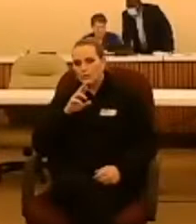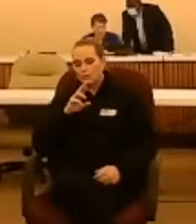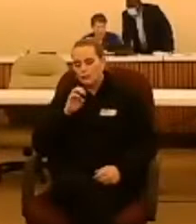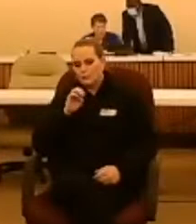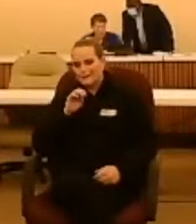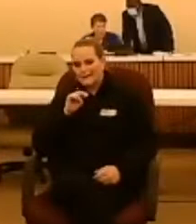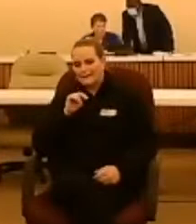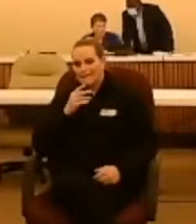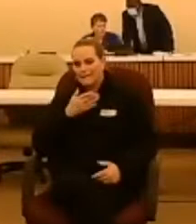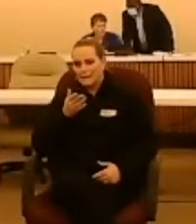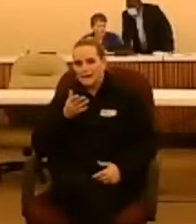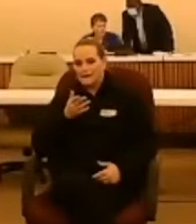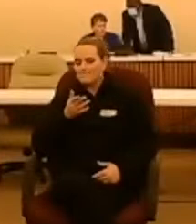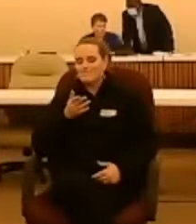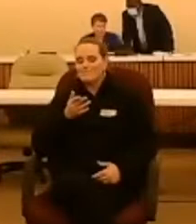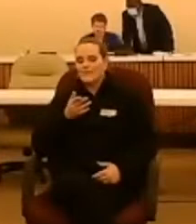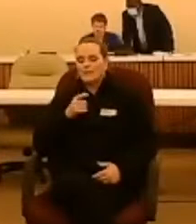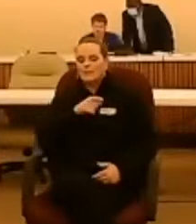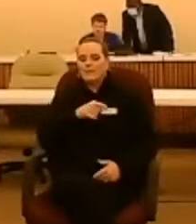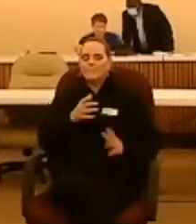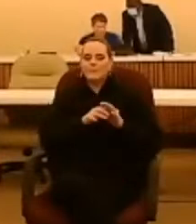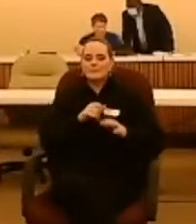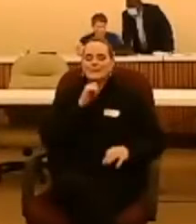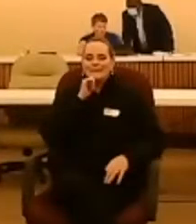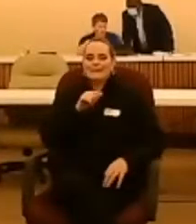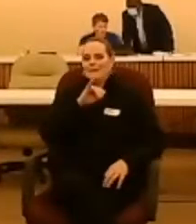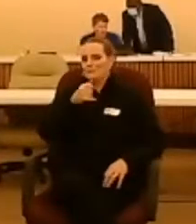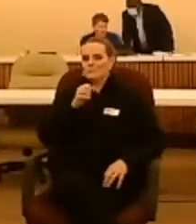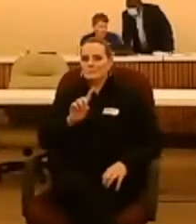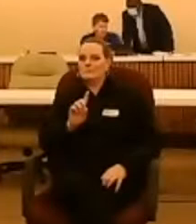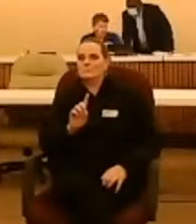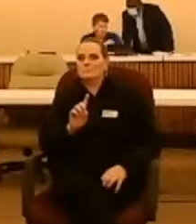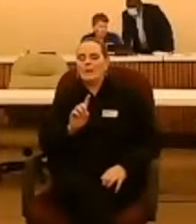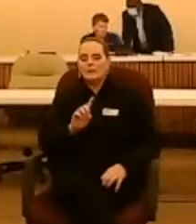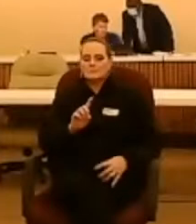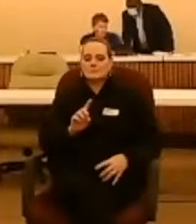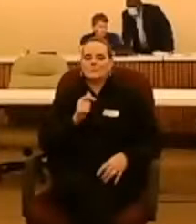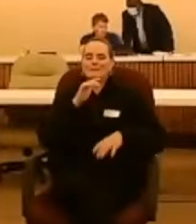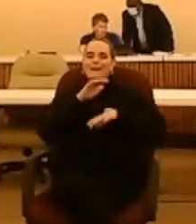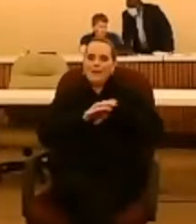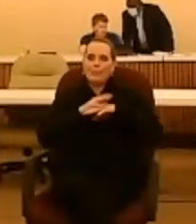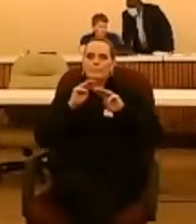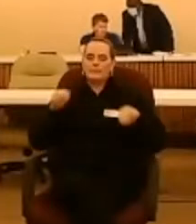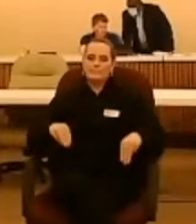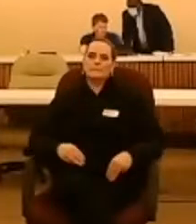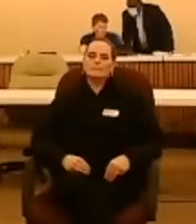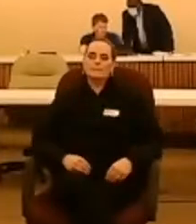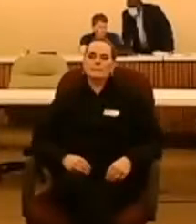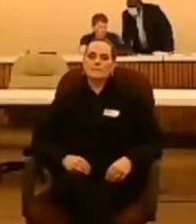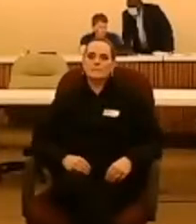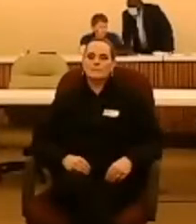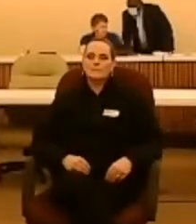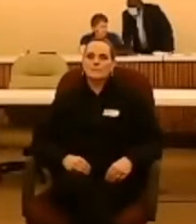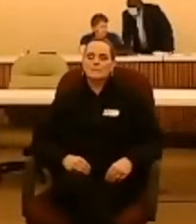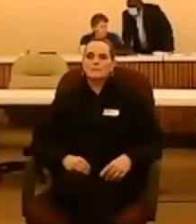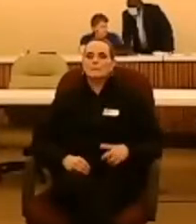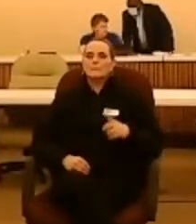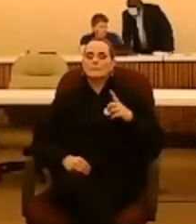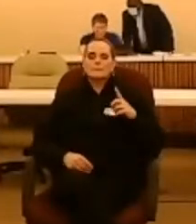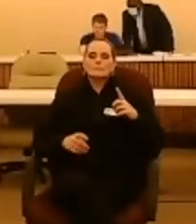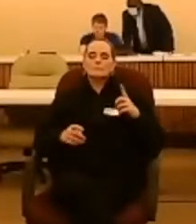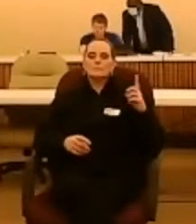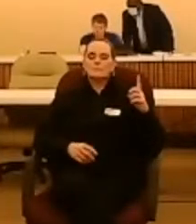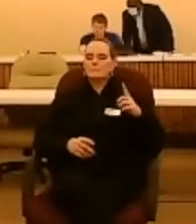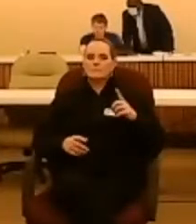is not jurisdictional, so it's not on here. Where- It didn't, I it did missed not that part. Where require, does it say